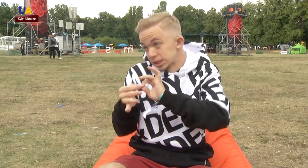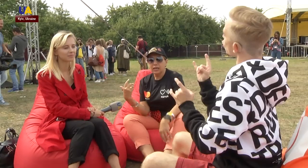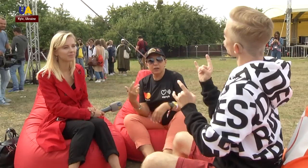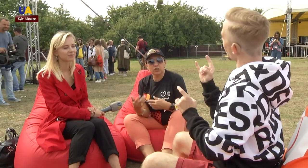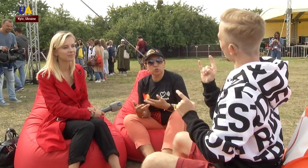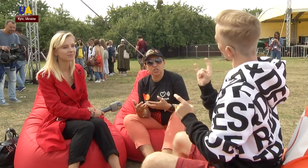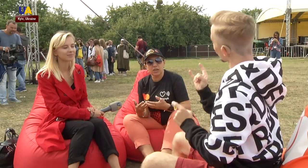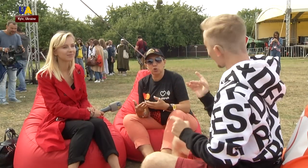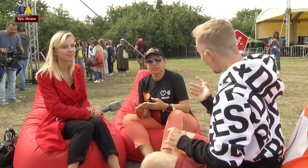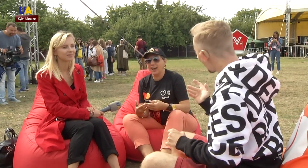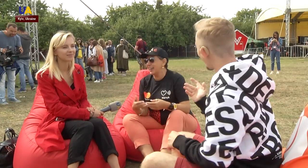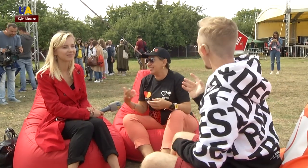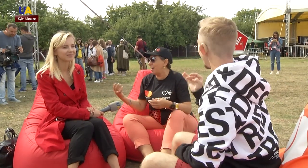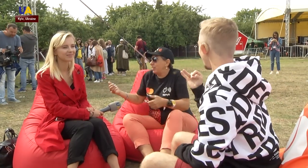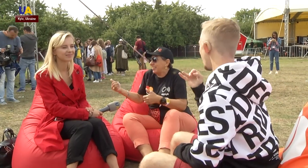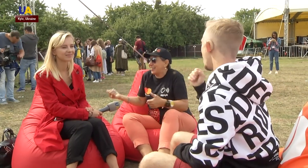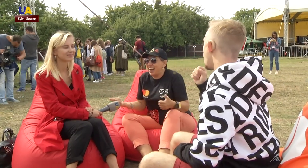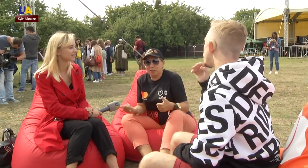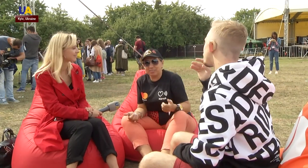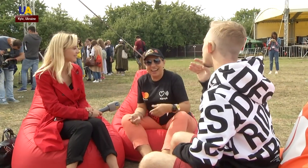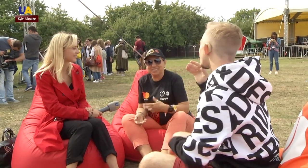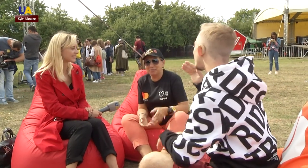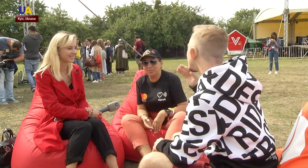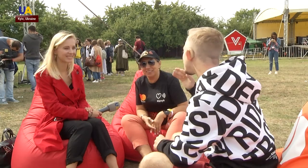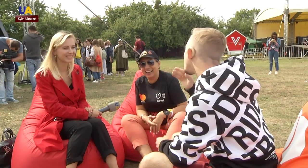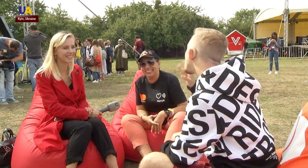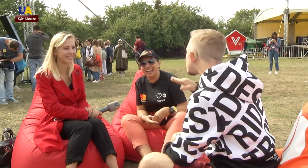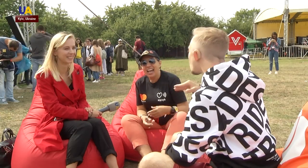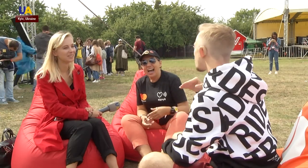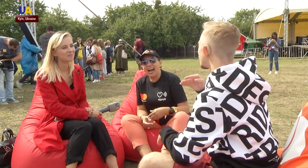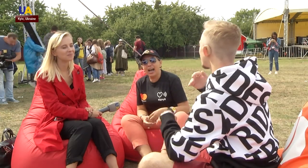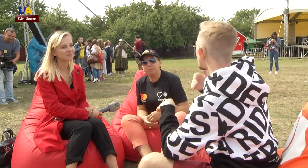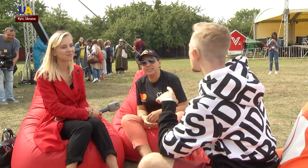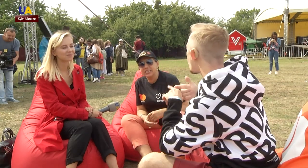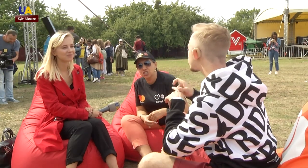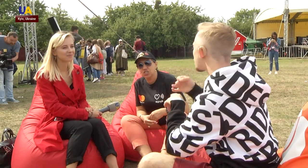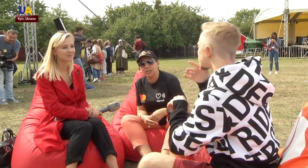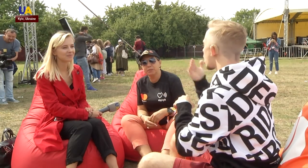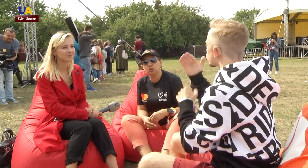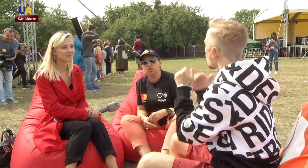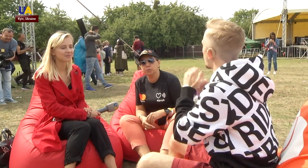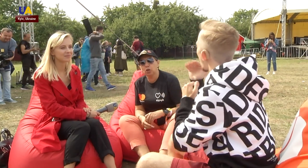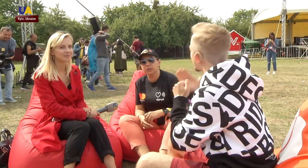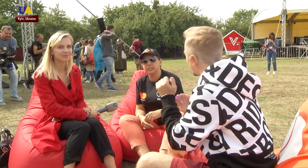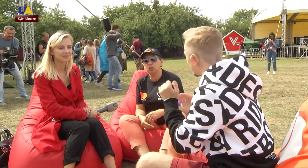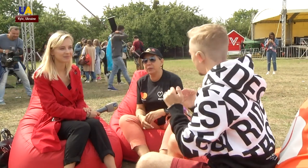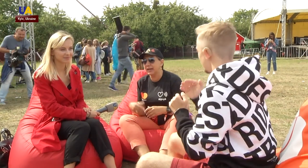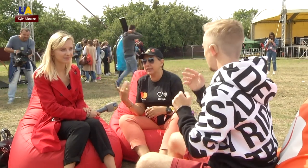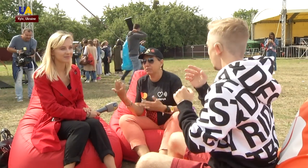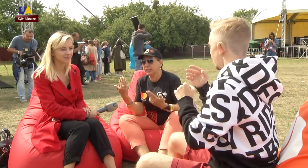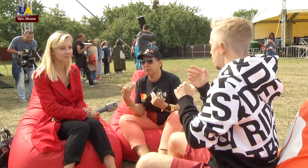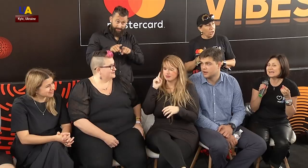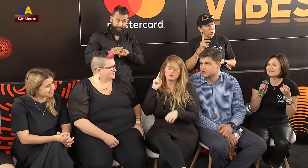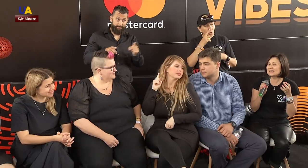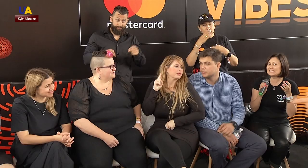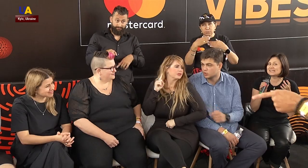for different vibrations, emotions, and learning how to interpret them. Amber is so cool. You can't imagine. I really liked her